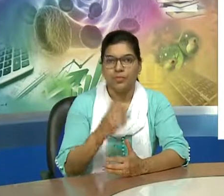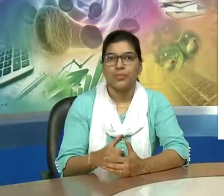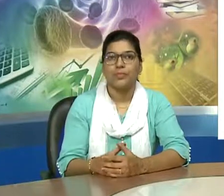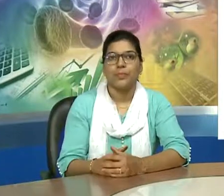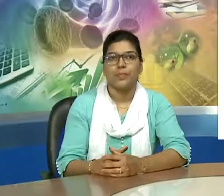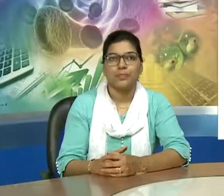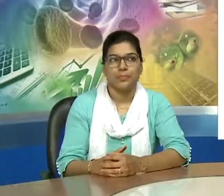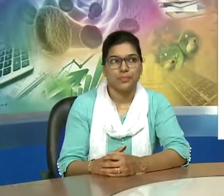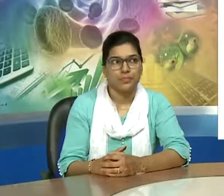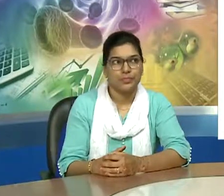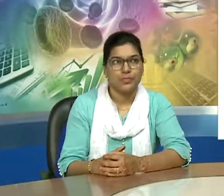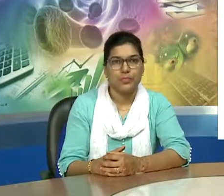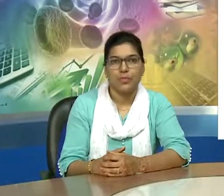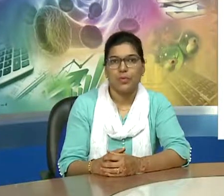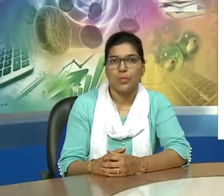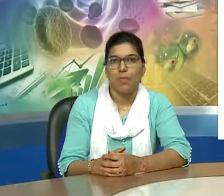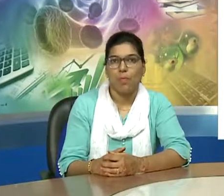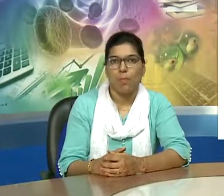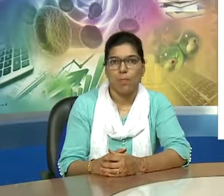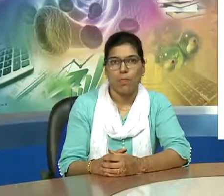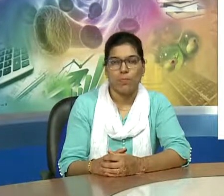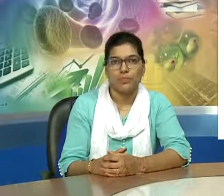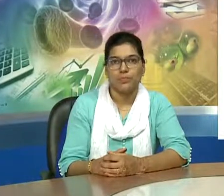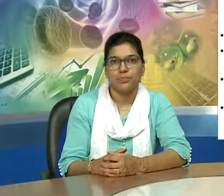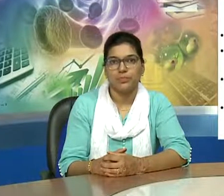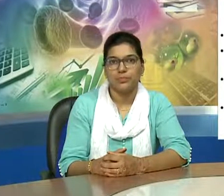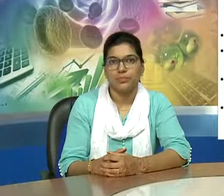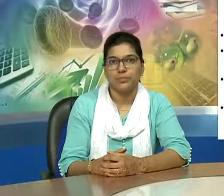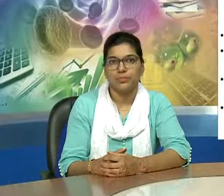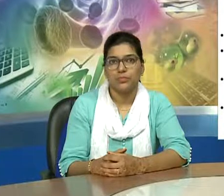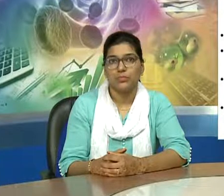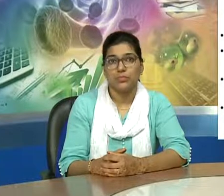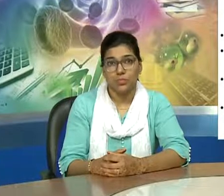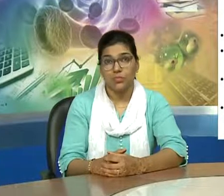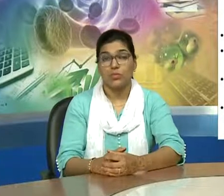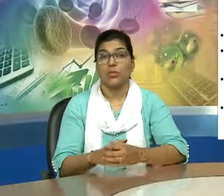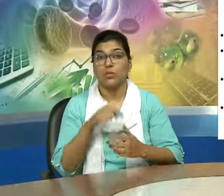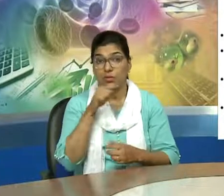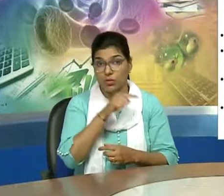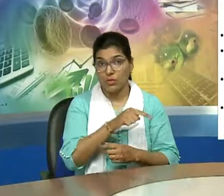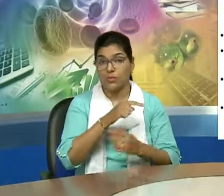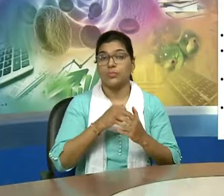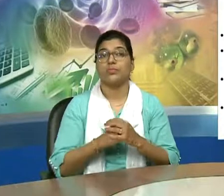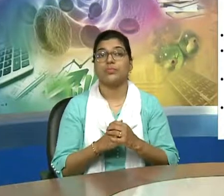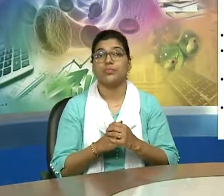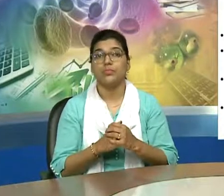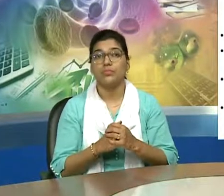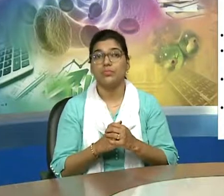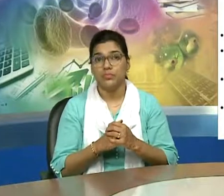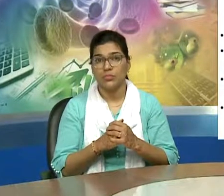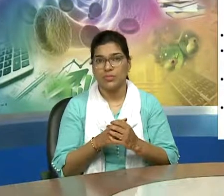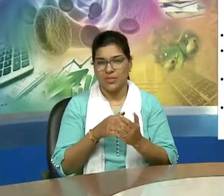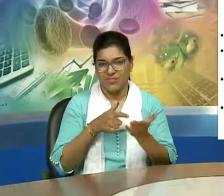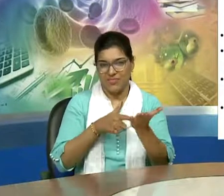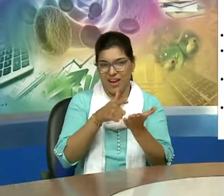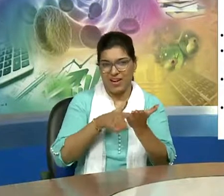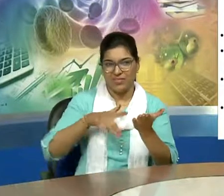a certain amount of time. Now here we are